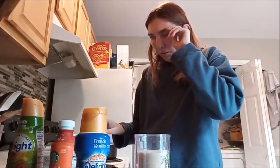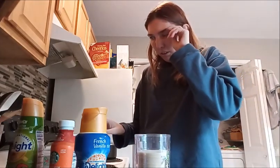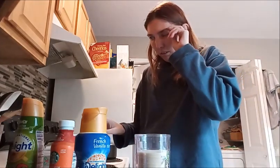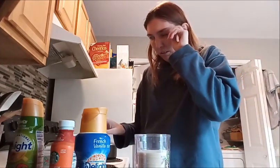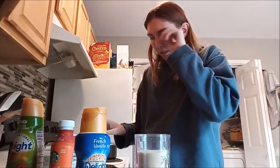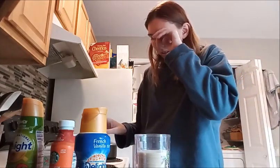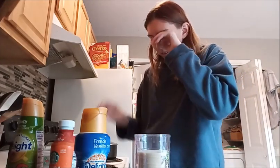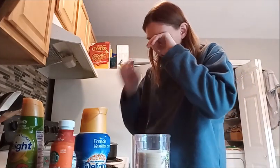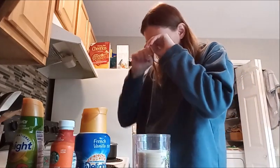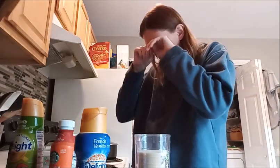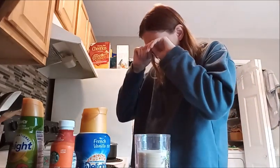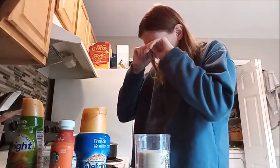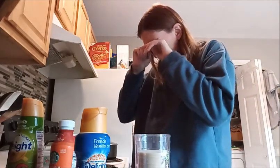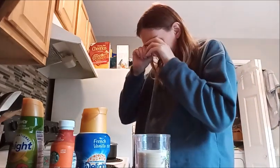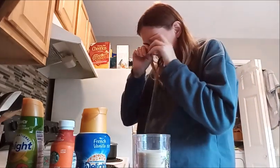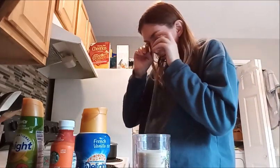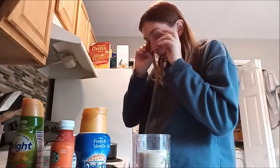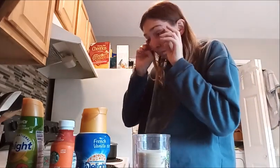weird. Oh my gosh.